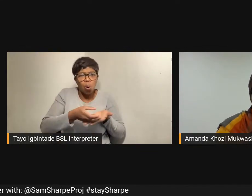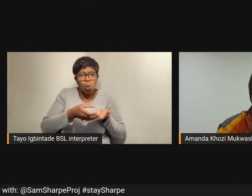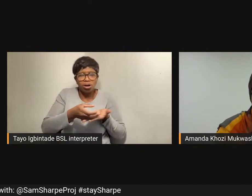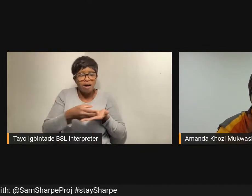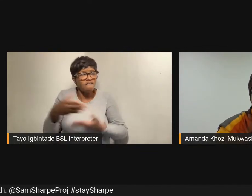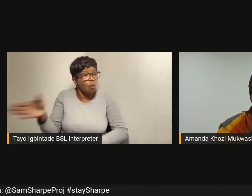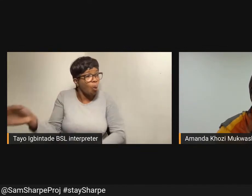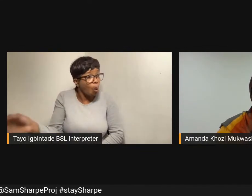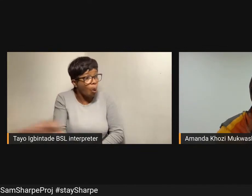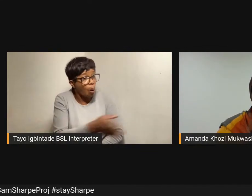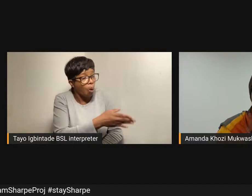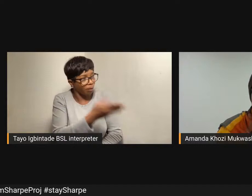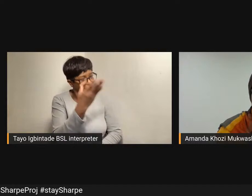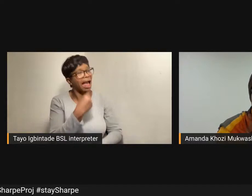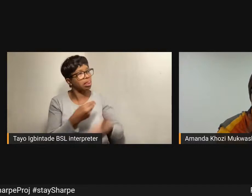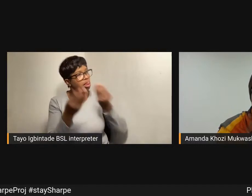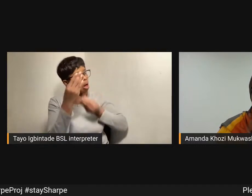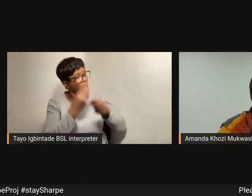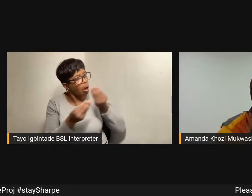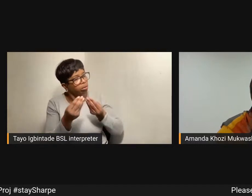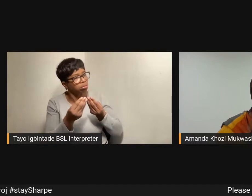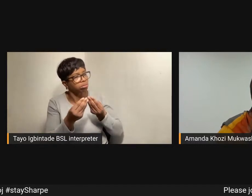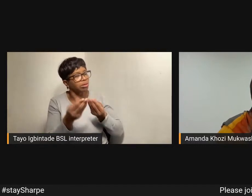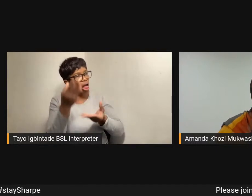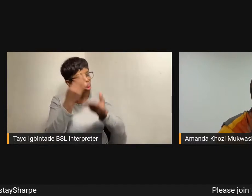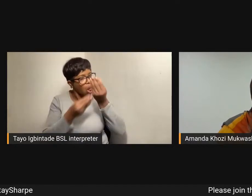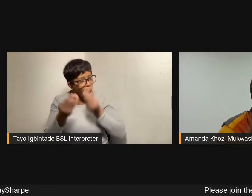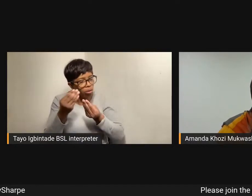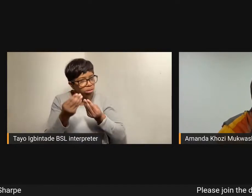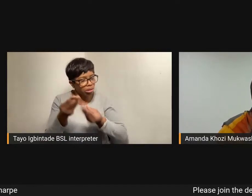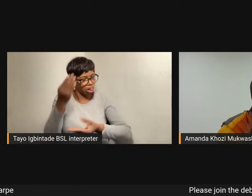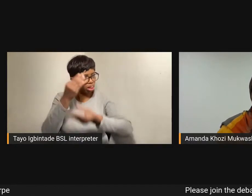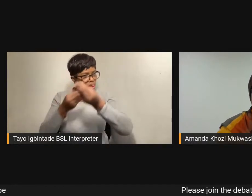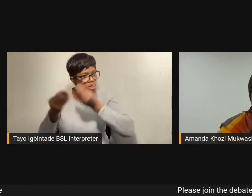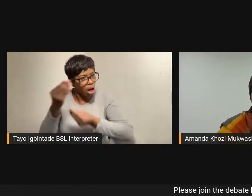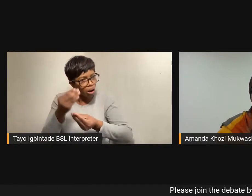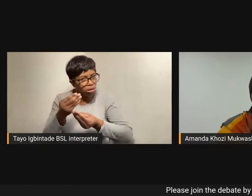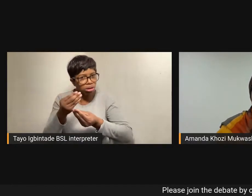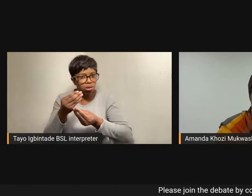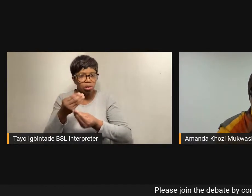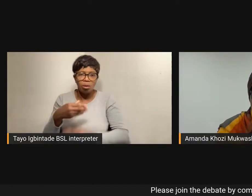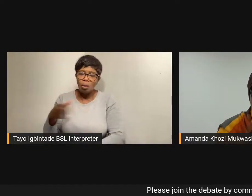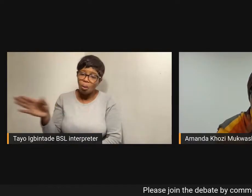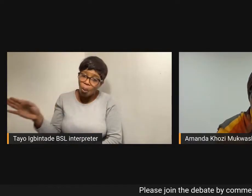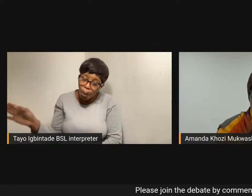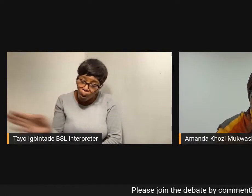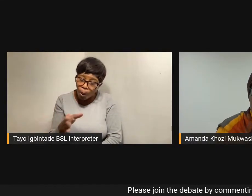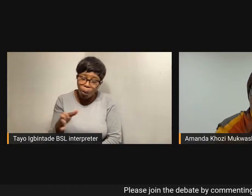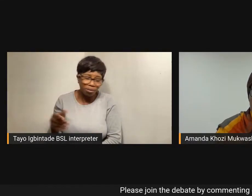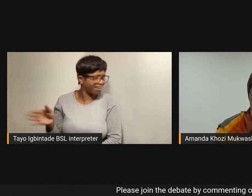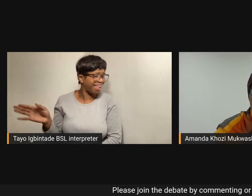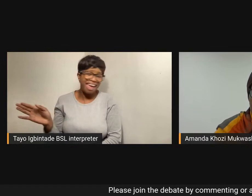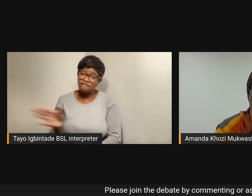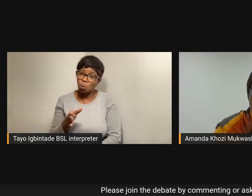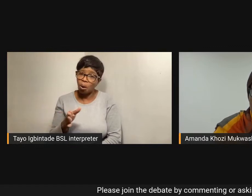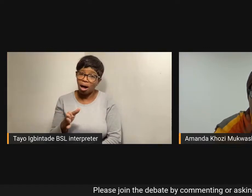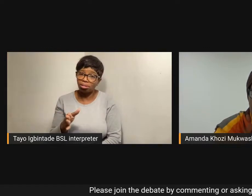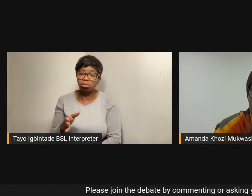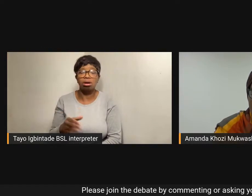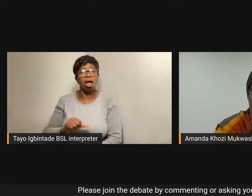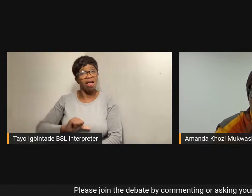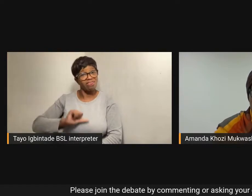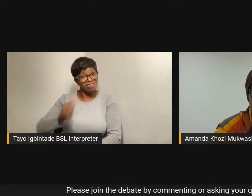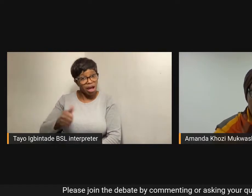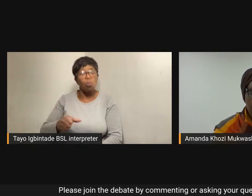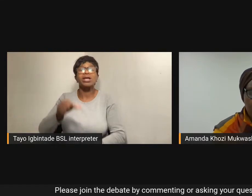all to learn from, unlearn and relearn. All, everyone. Then we can begin to